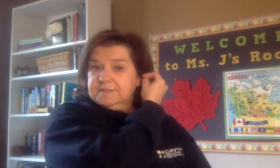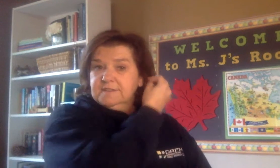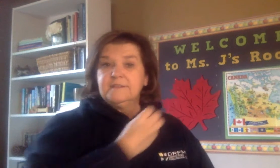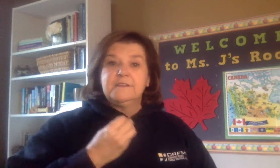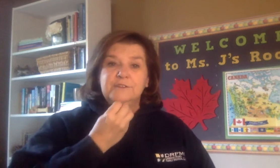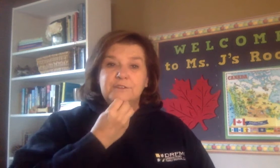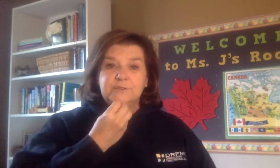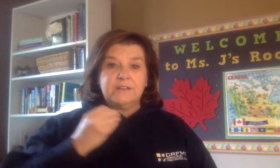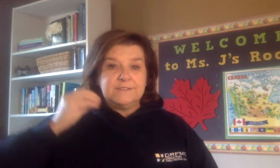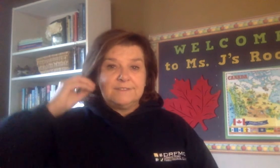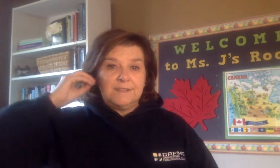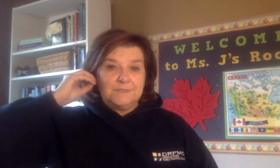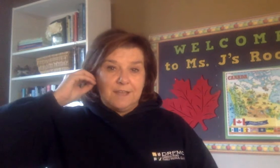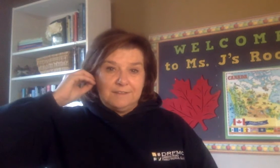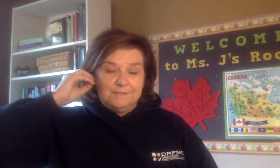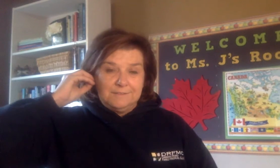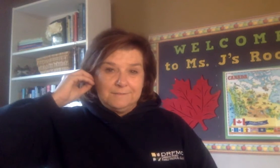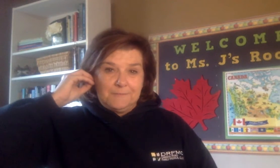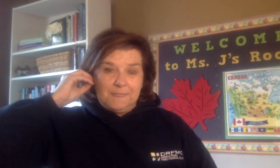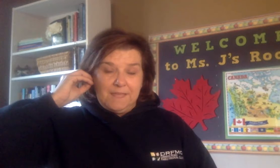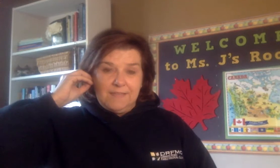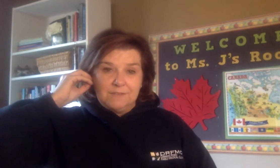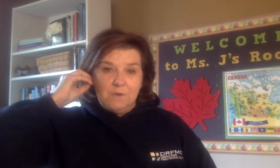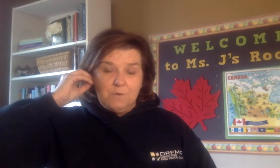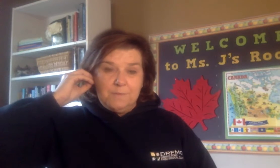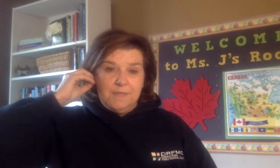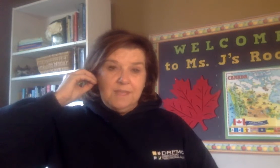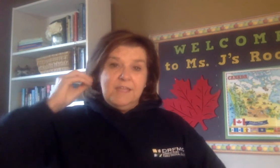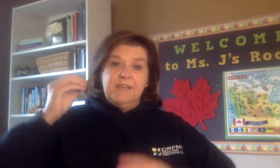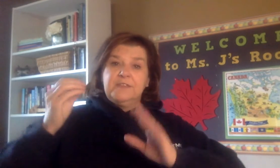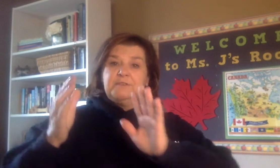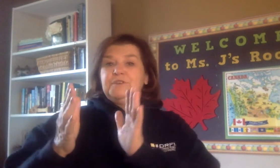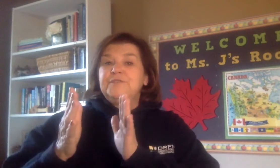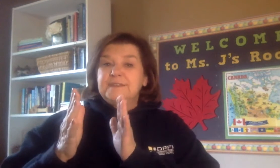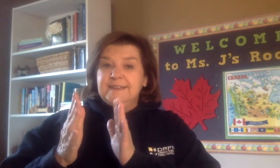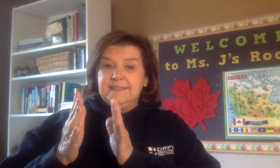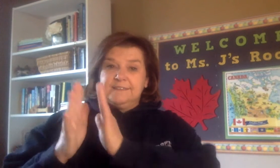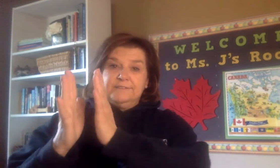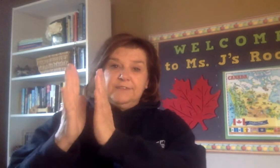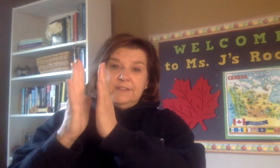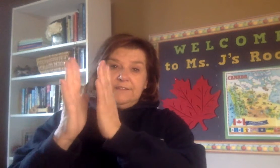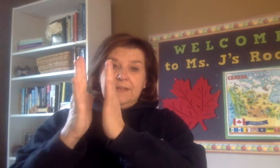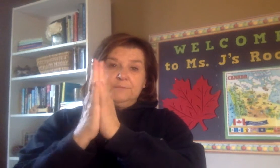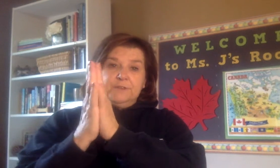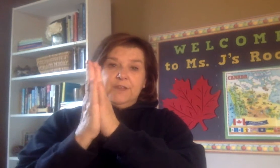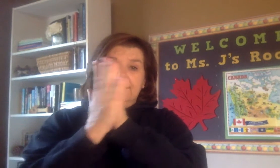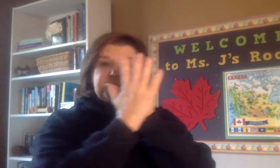crossing, you're doing on the same side. Okay, that's home. And then the word for native, imagine putting your hands